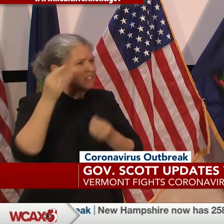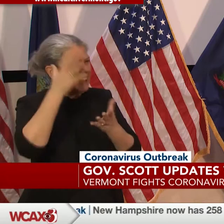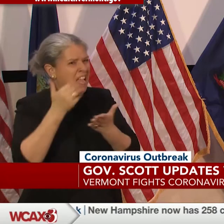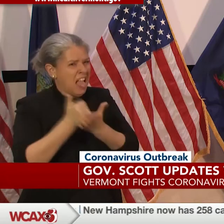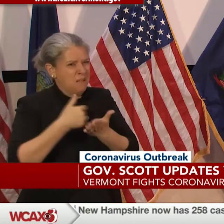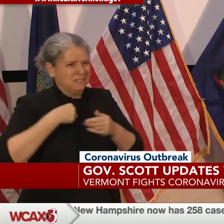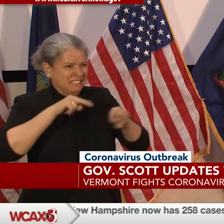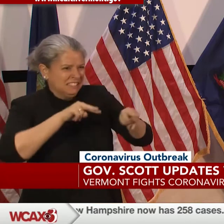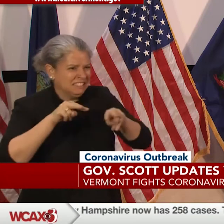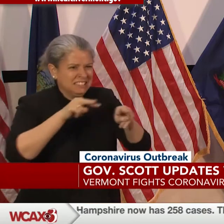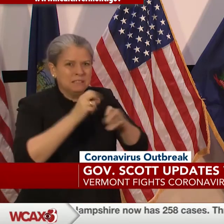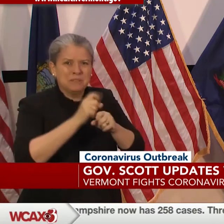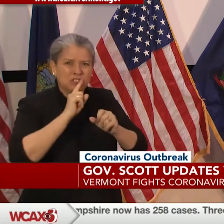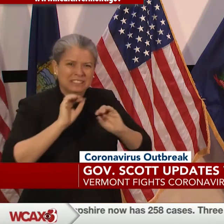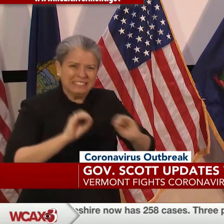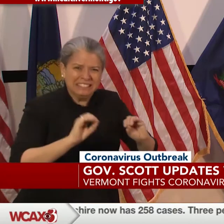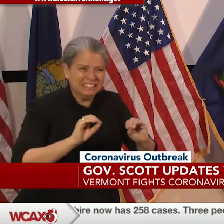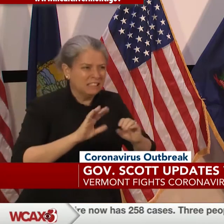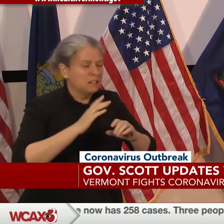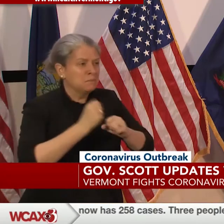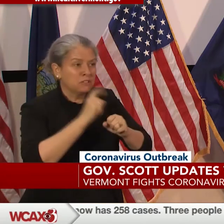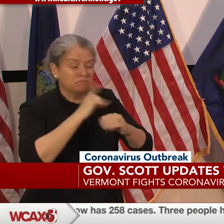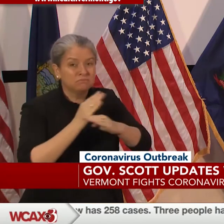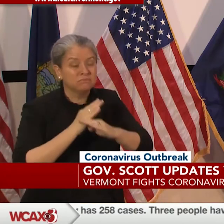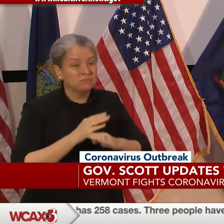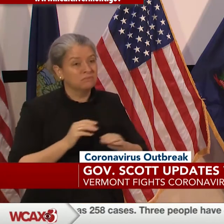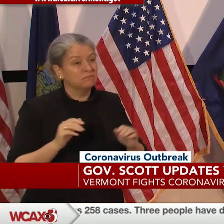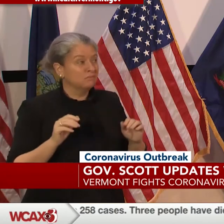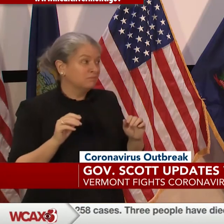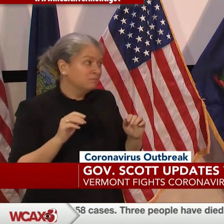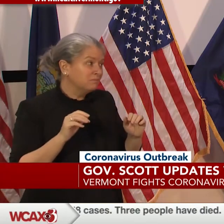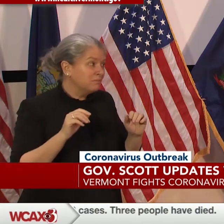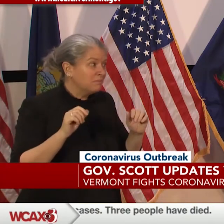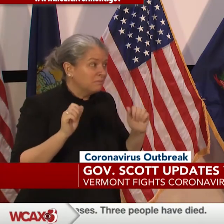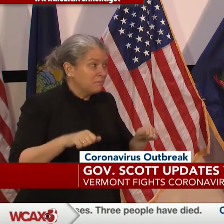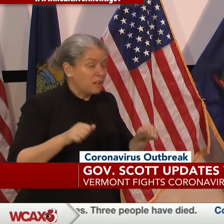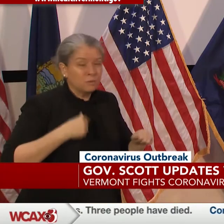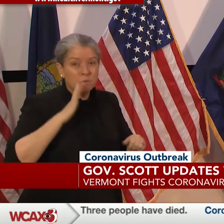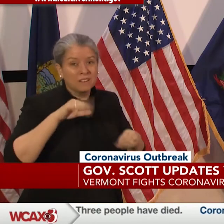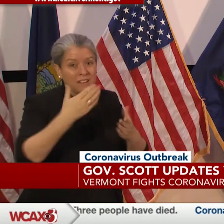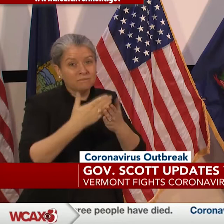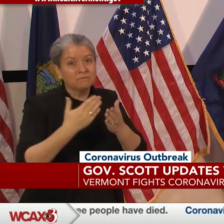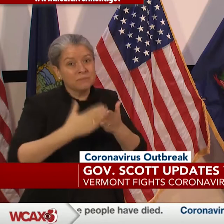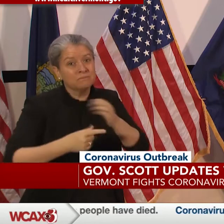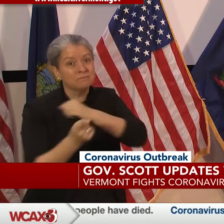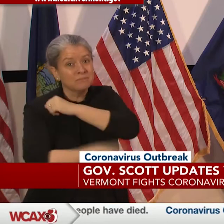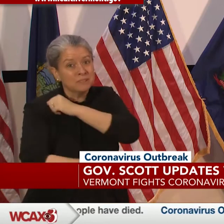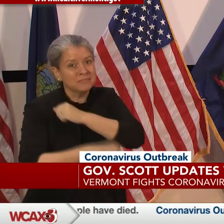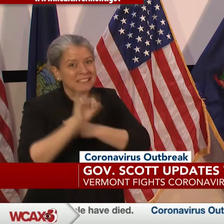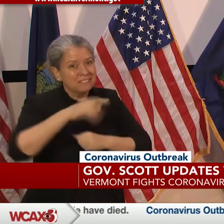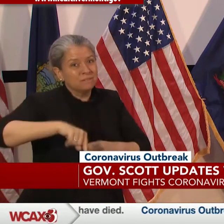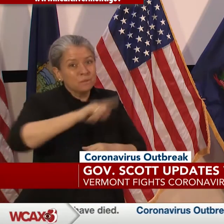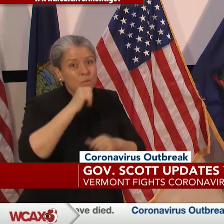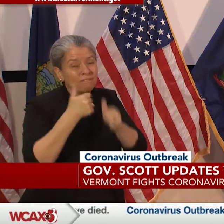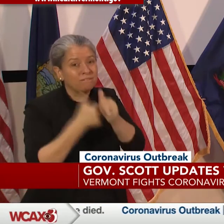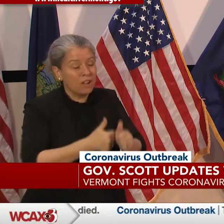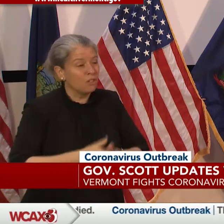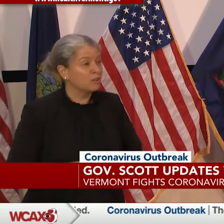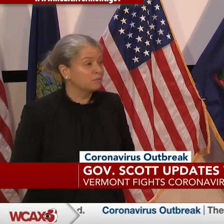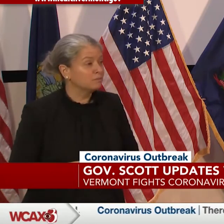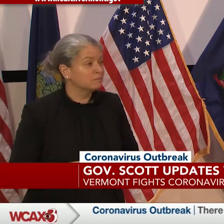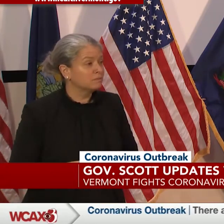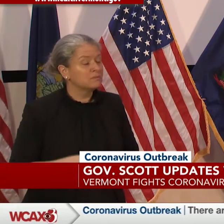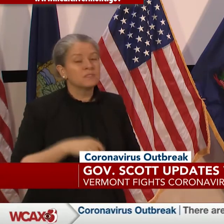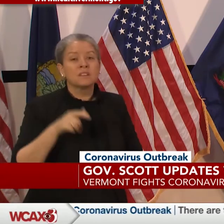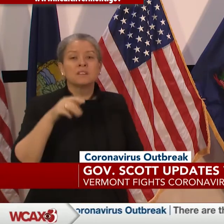and education, but with the possibility of additional steps if necessary. Mr. Sherling and